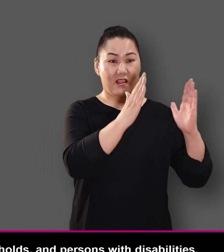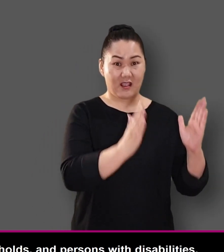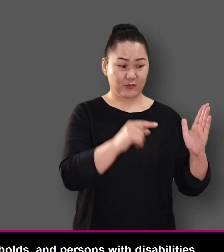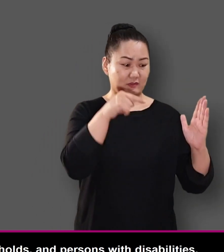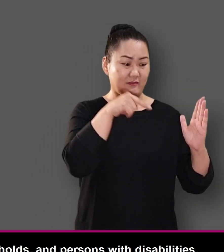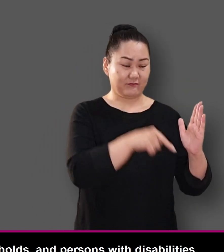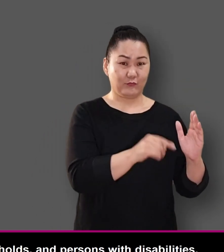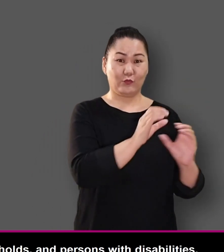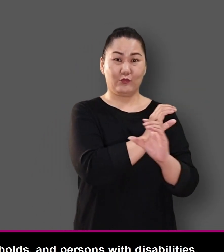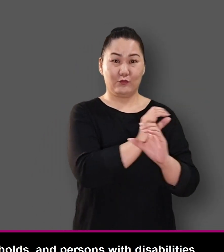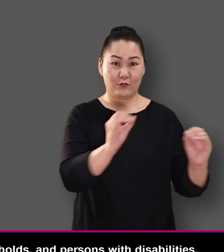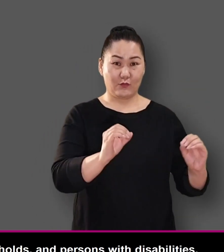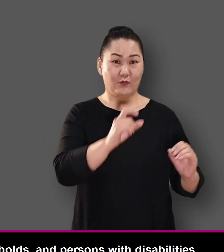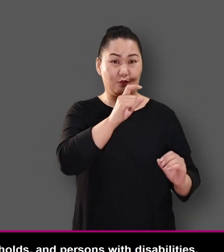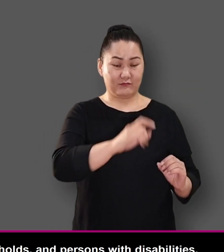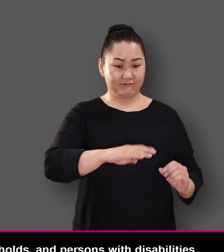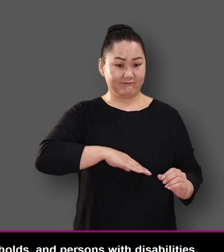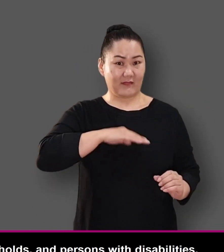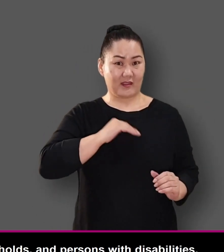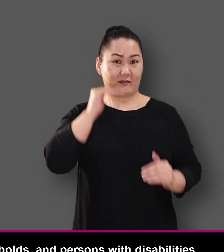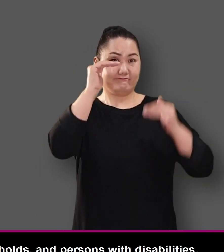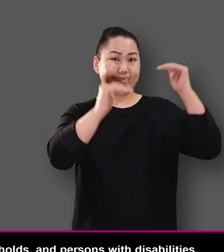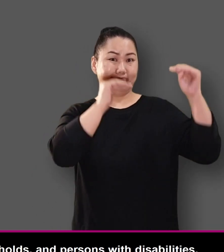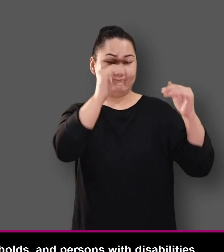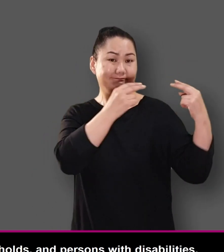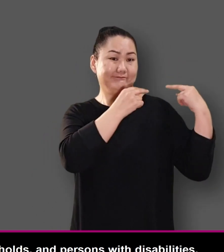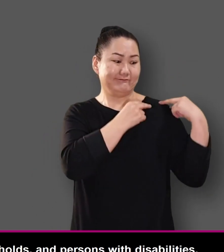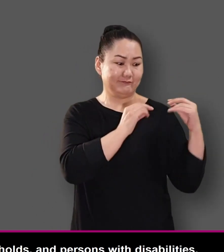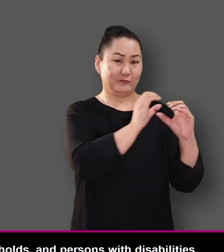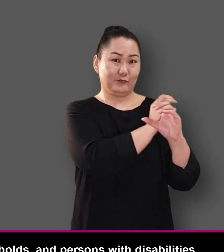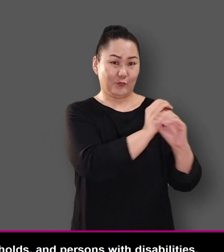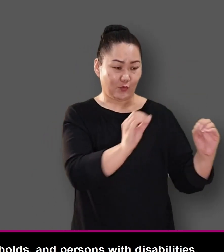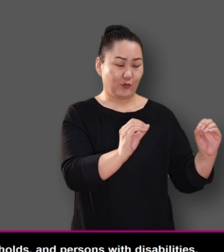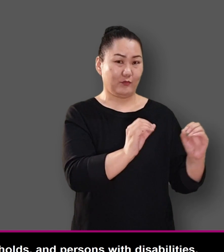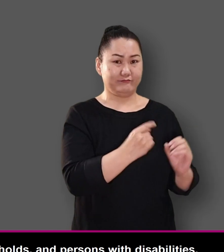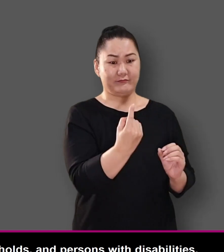female or child-headed households, and persons with disabilities.